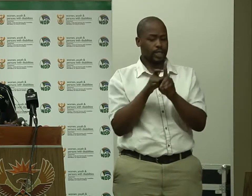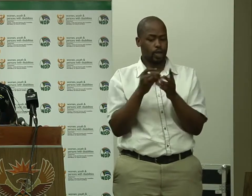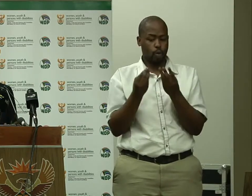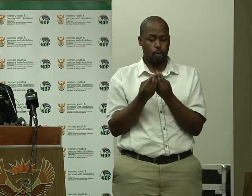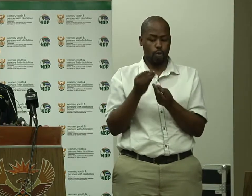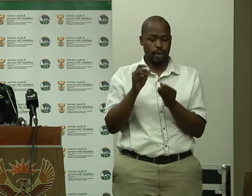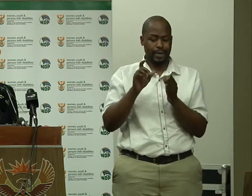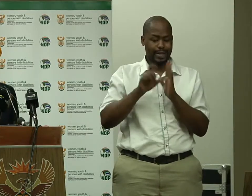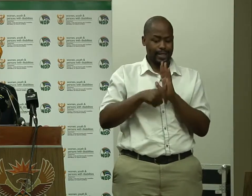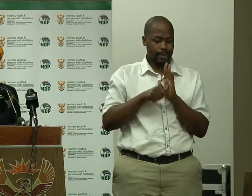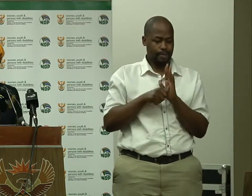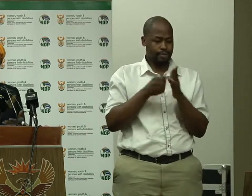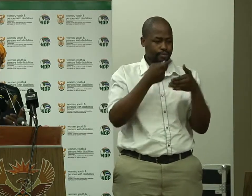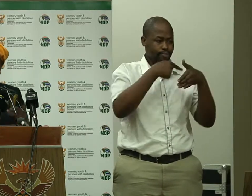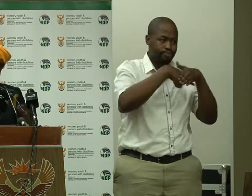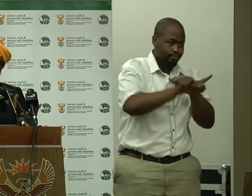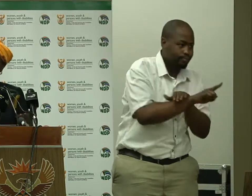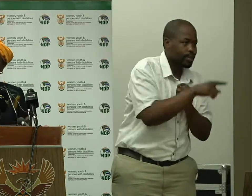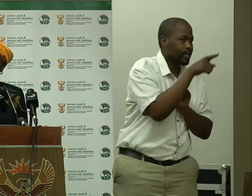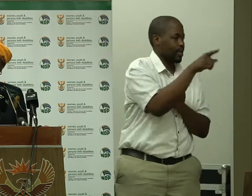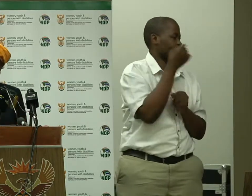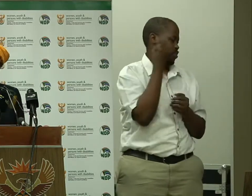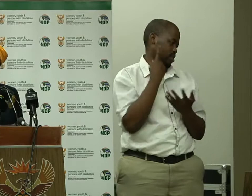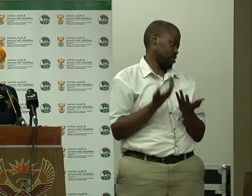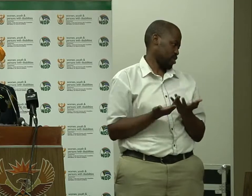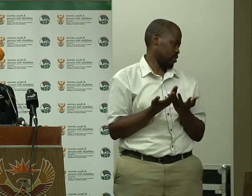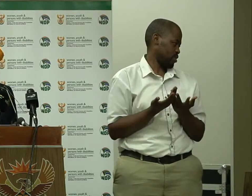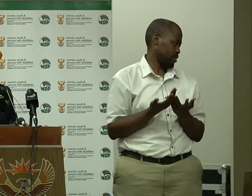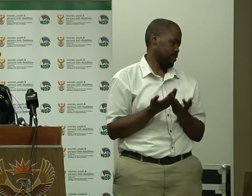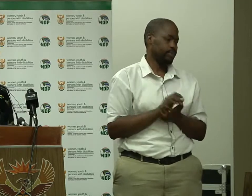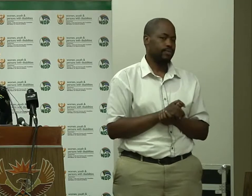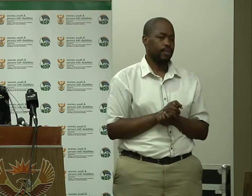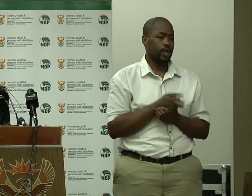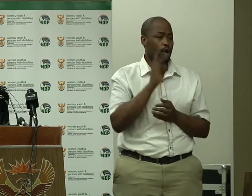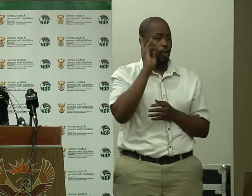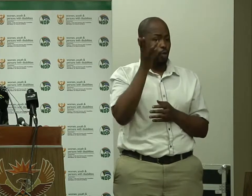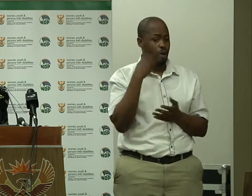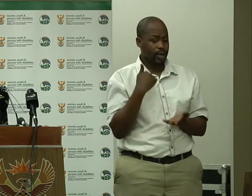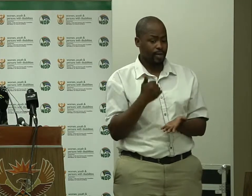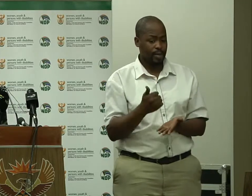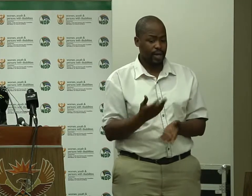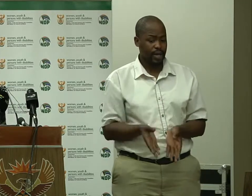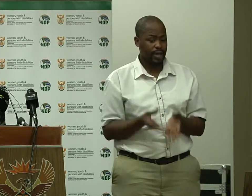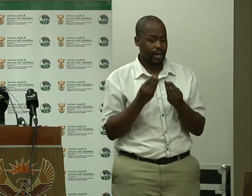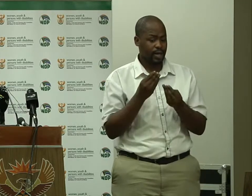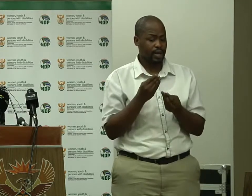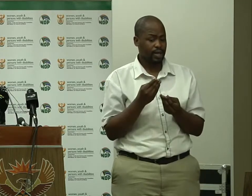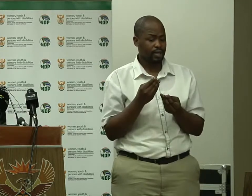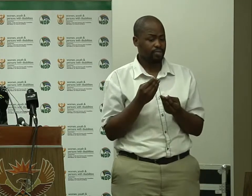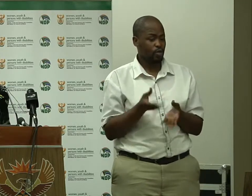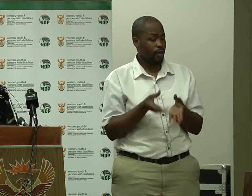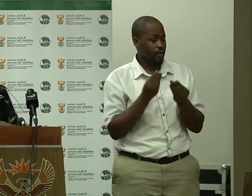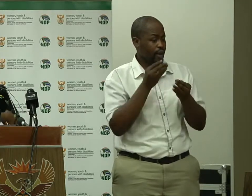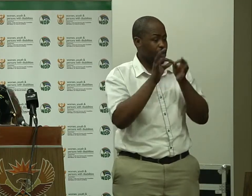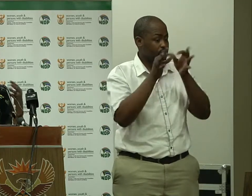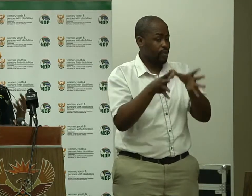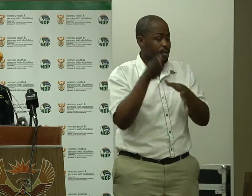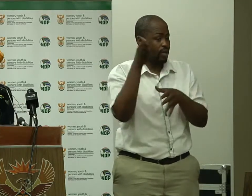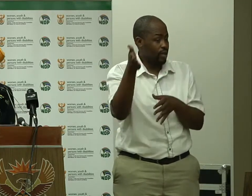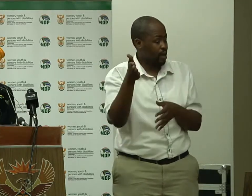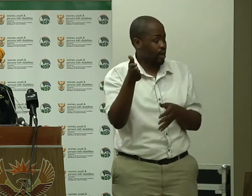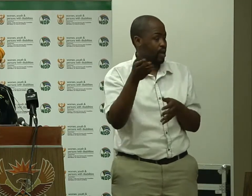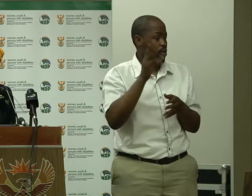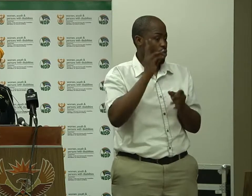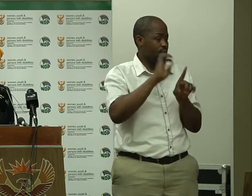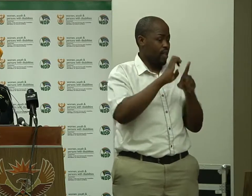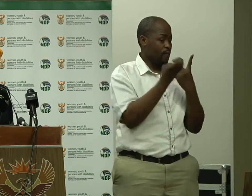a disability were to come to those courts. Will they be heard? Will they find an interpreter? Will the environment